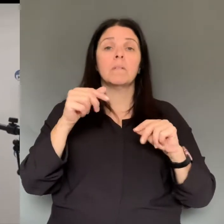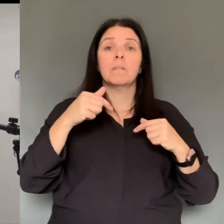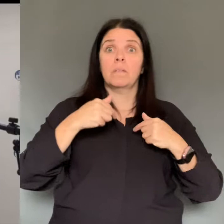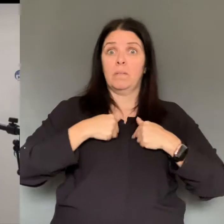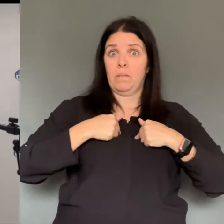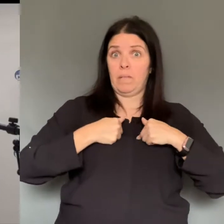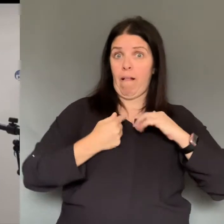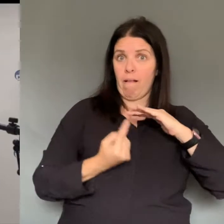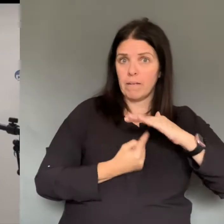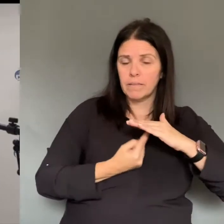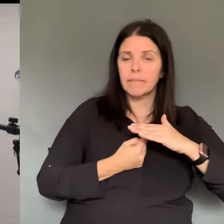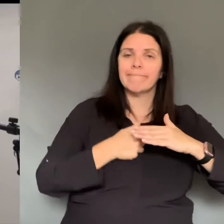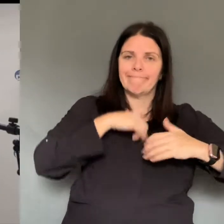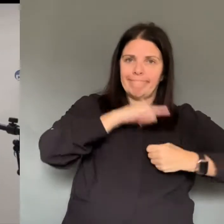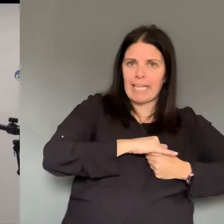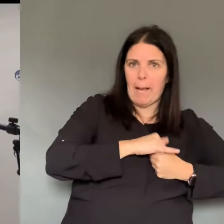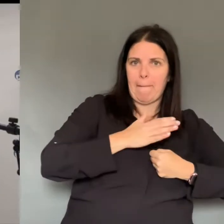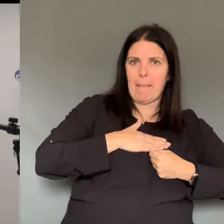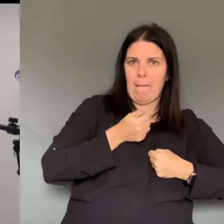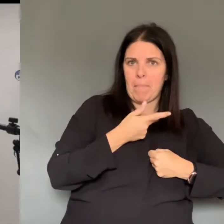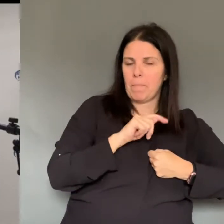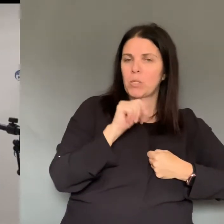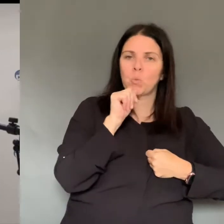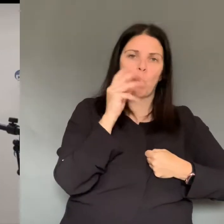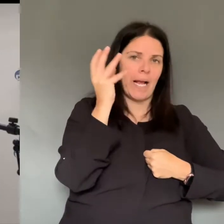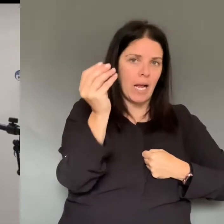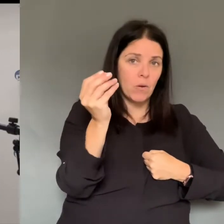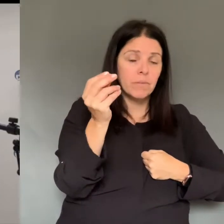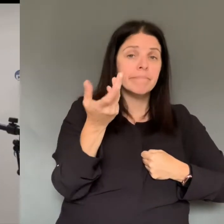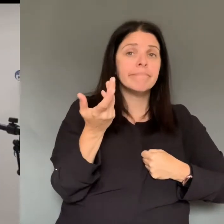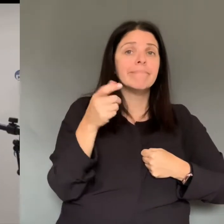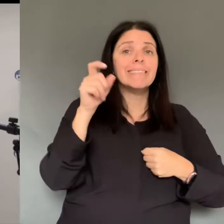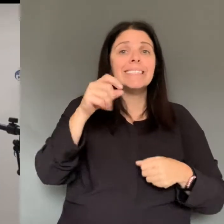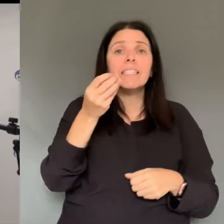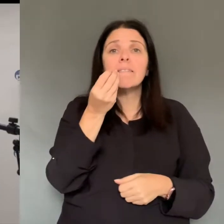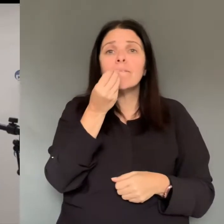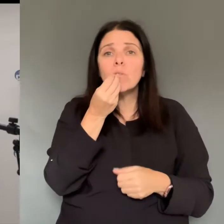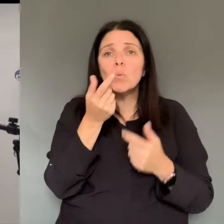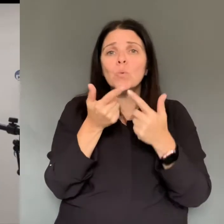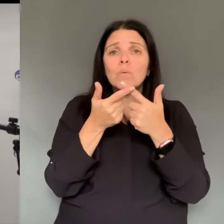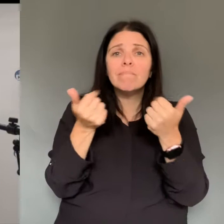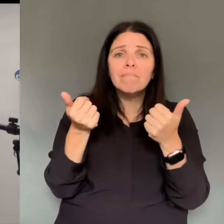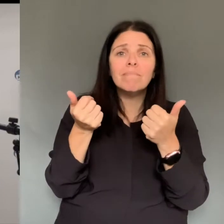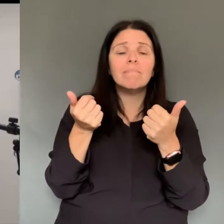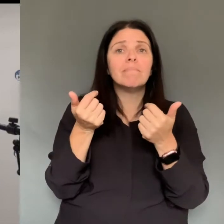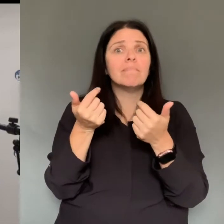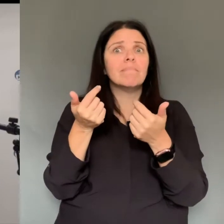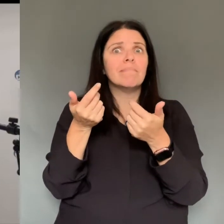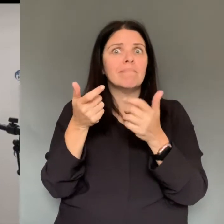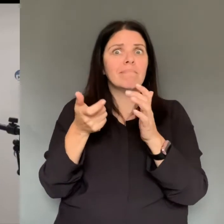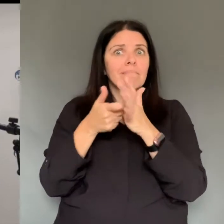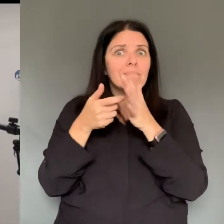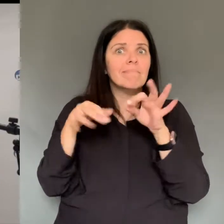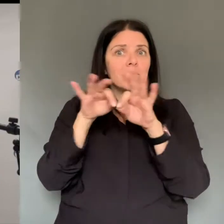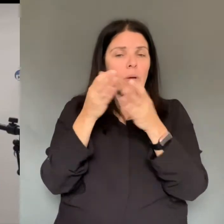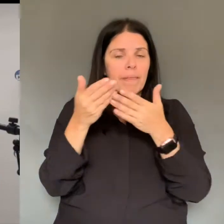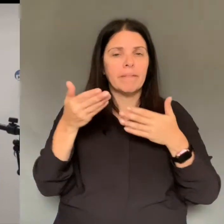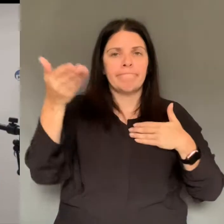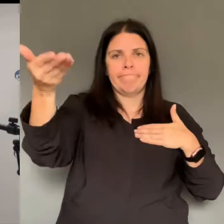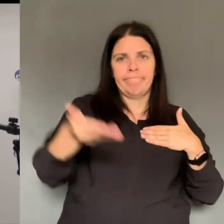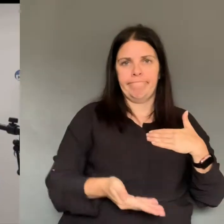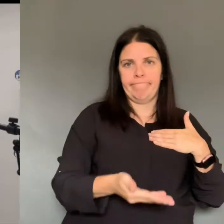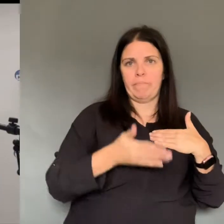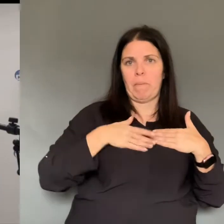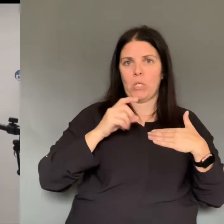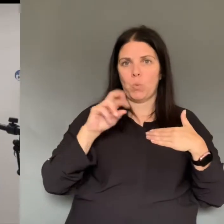entire building. People in self-isolation should stay in their apartment and avoid going outdoors. Arrange for food and